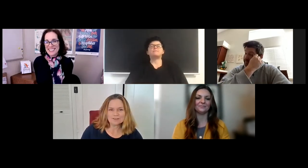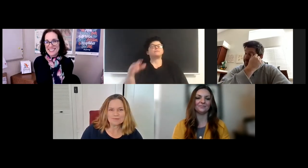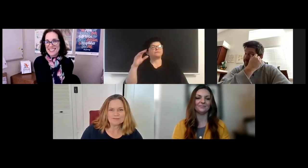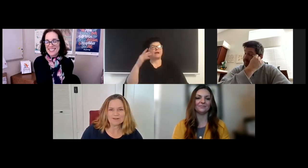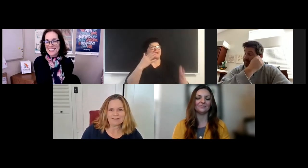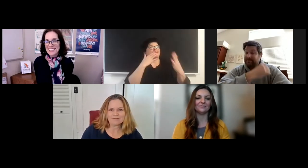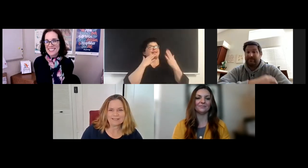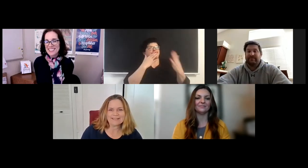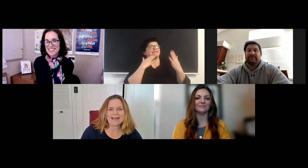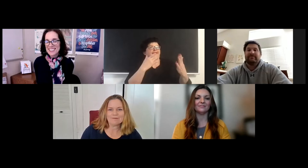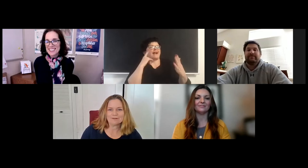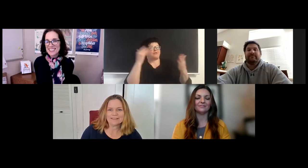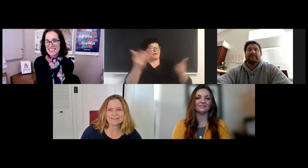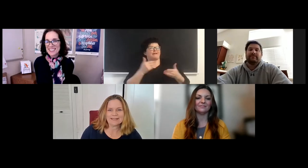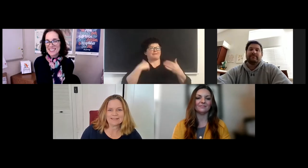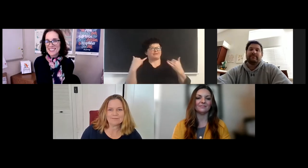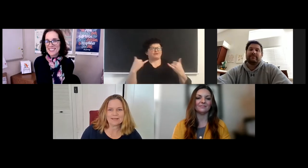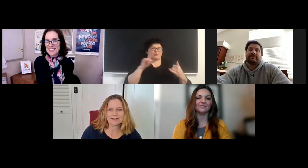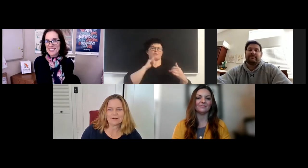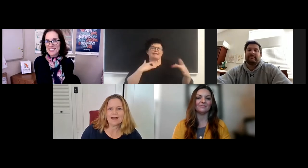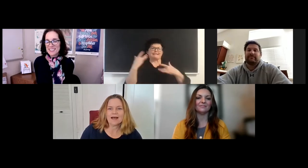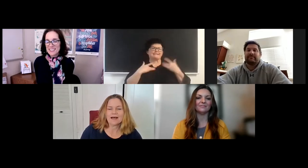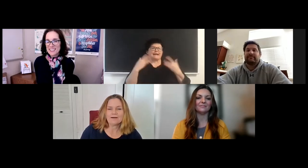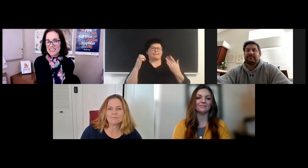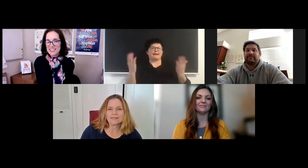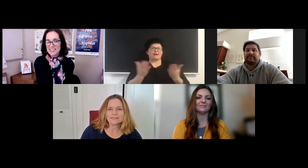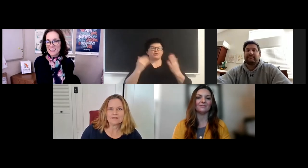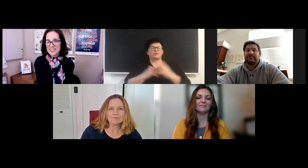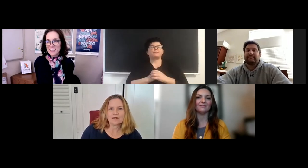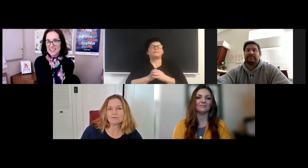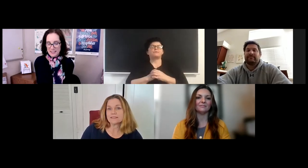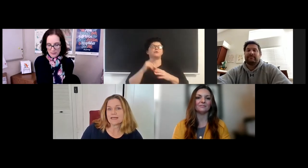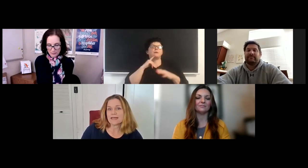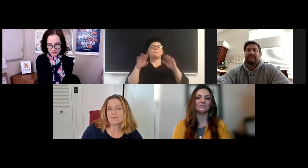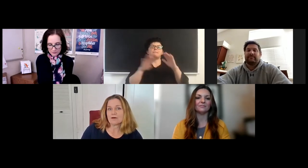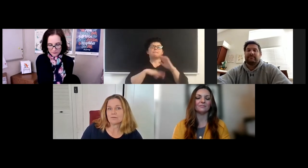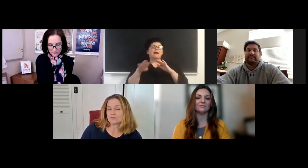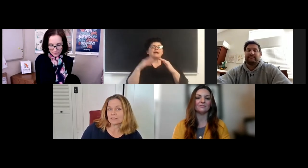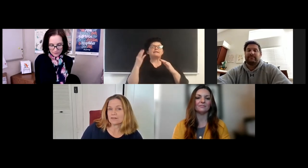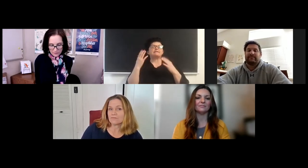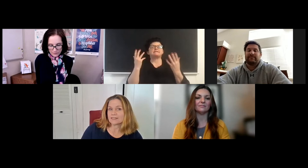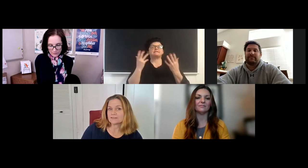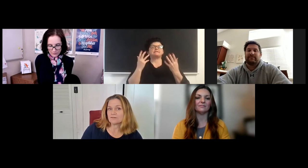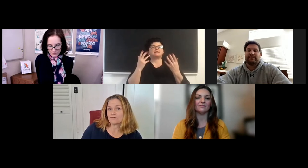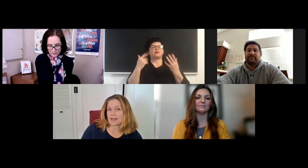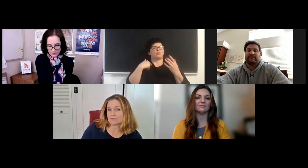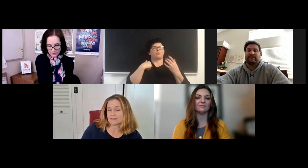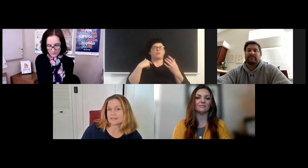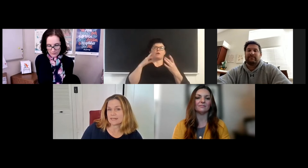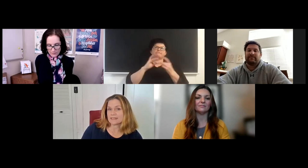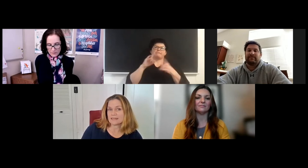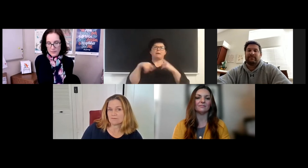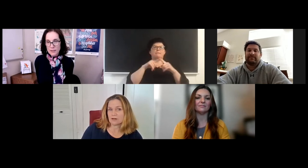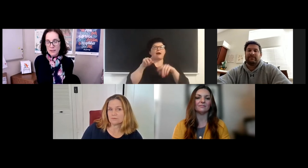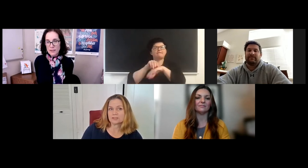thank you so much for having me today. I'm really excited to be here. Basically, what I would say about advice for families